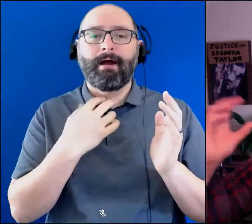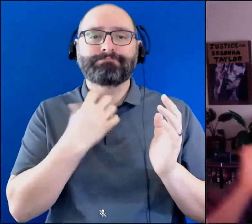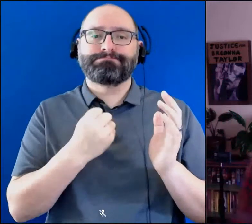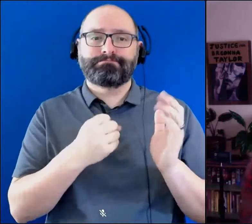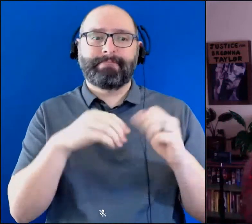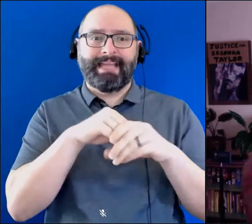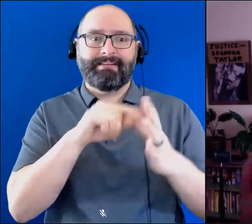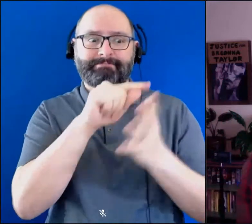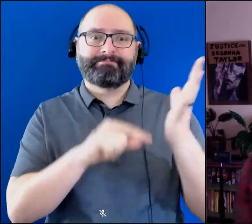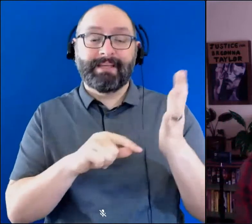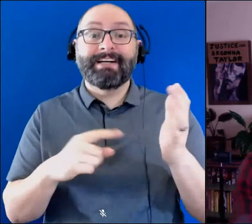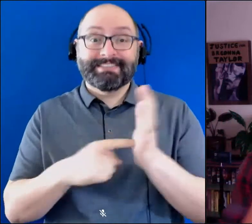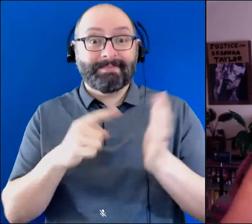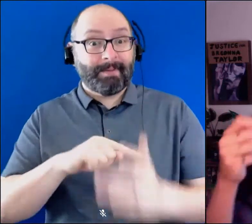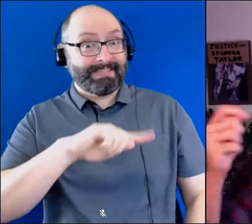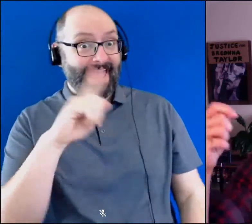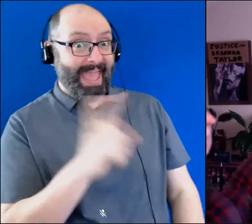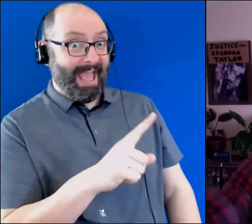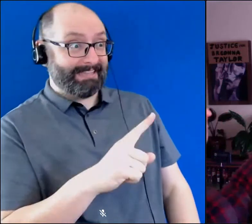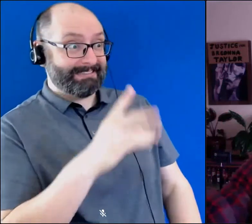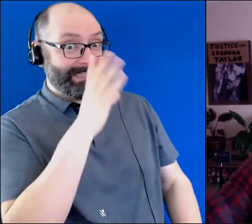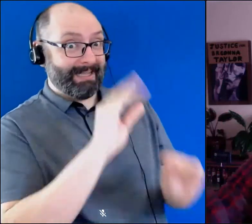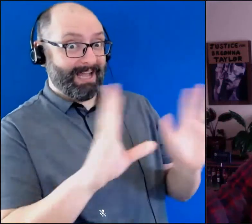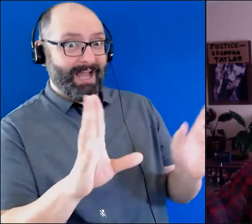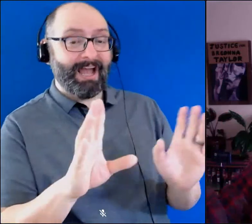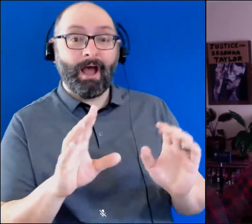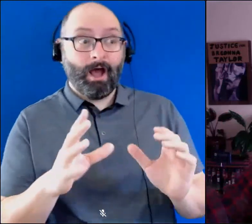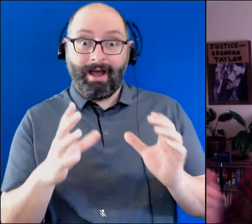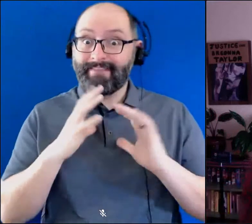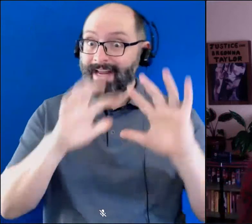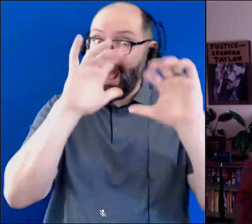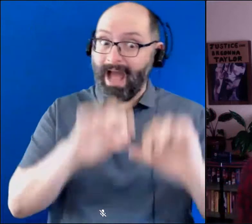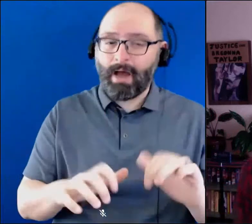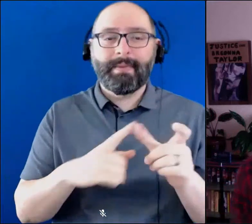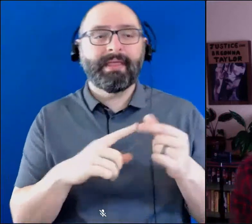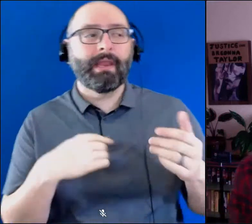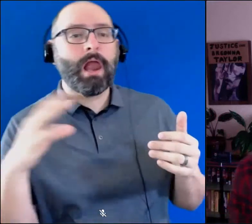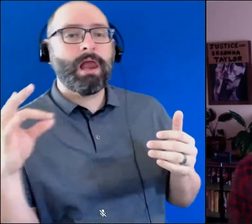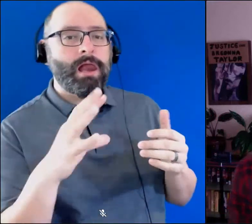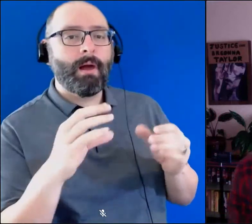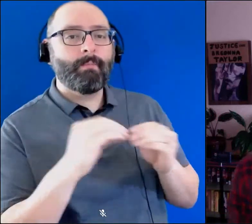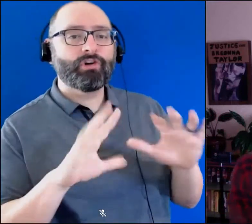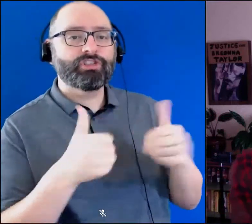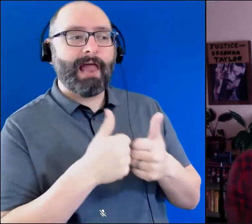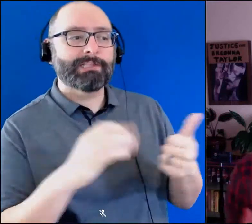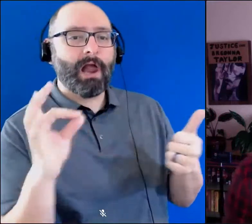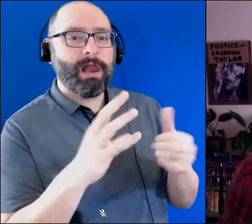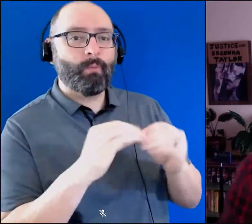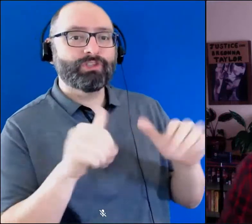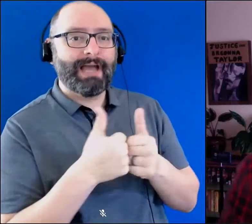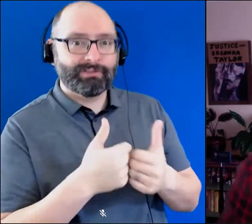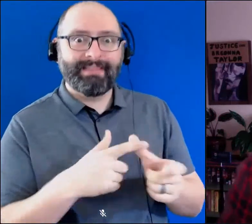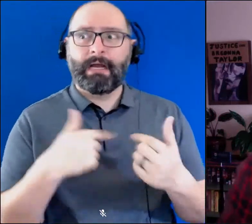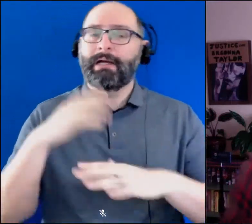interviewers will ask a problem that seems straightforward, and then they're going to want to keep making it more and more challenging. And so you're more